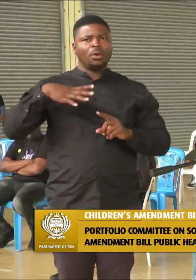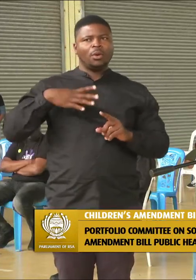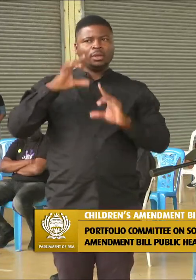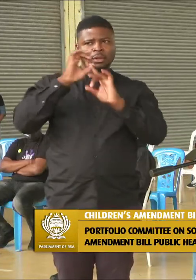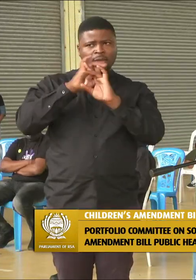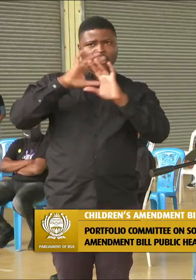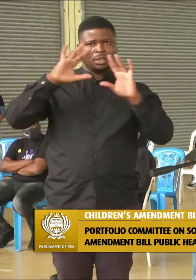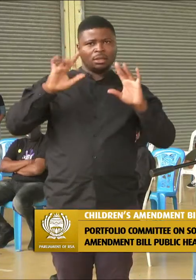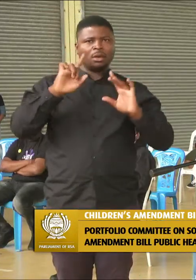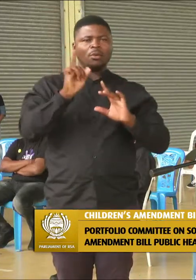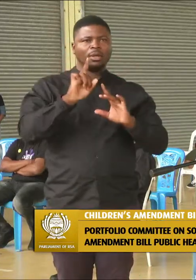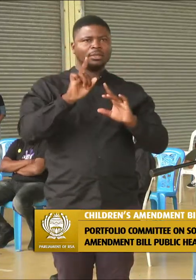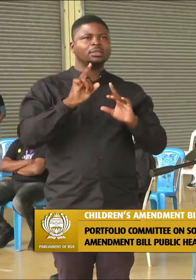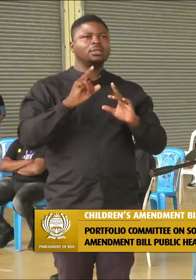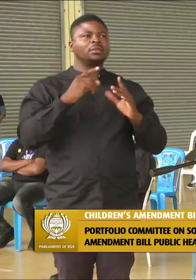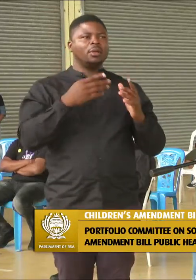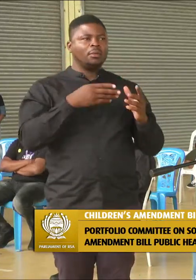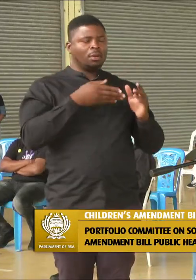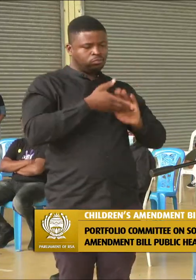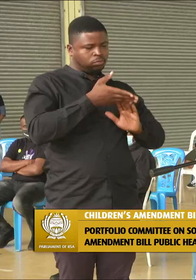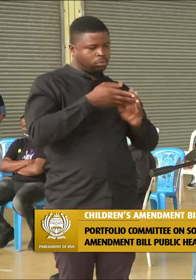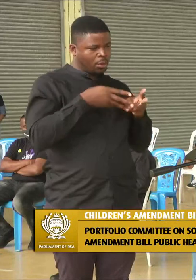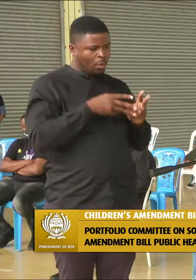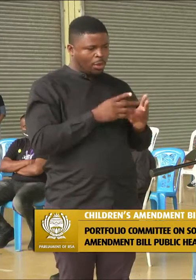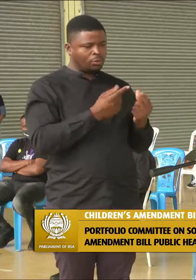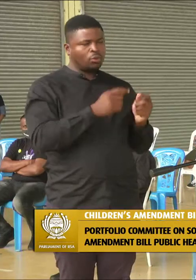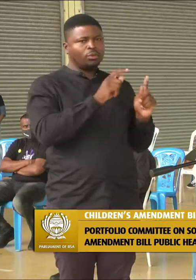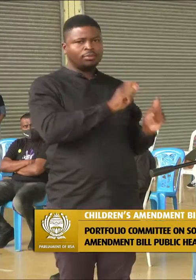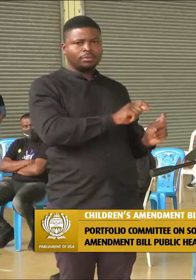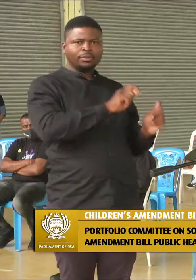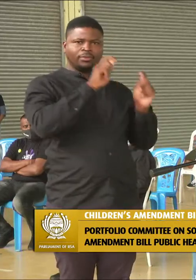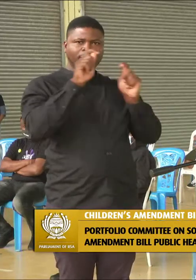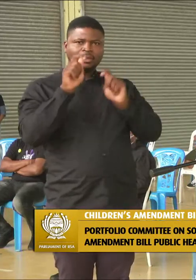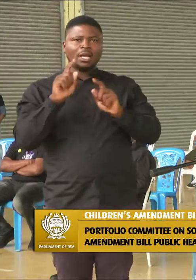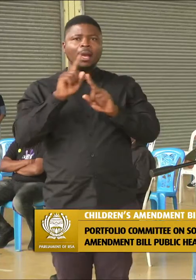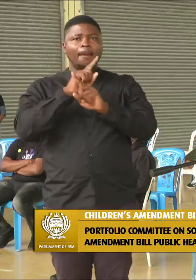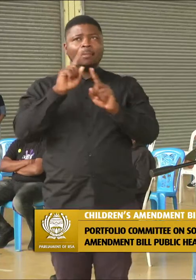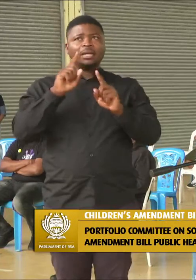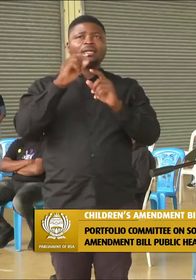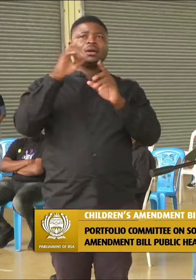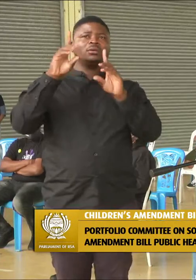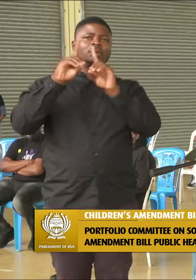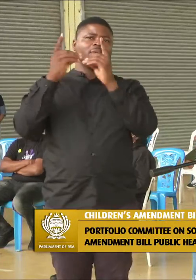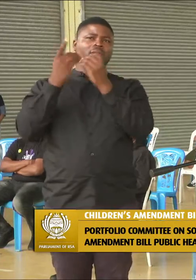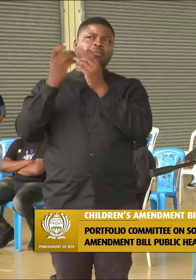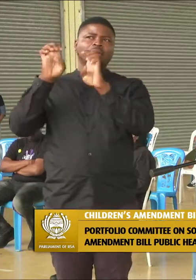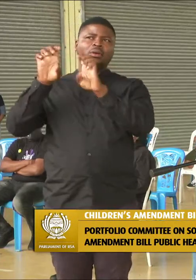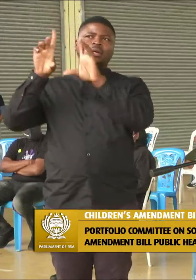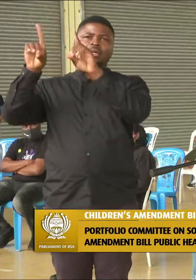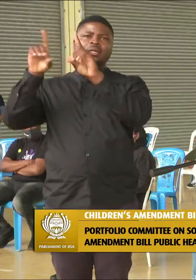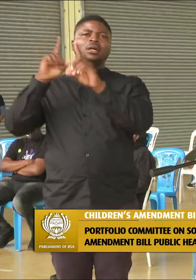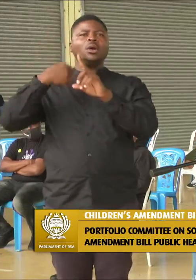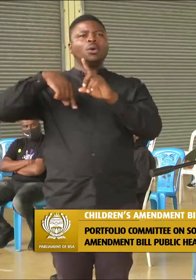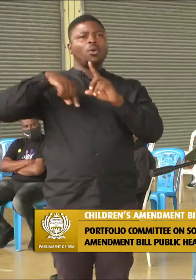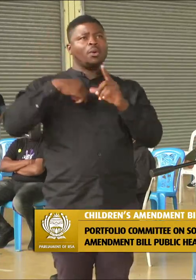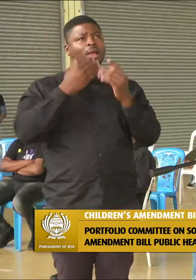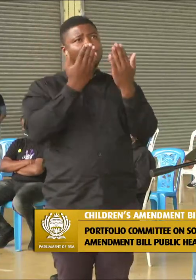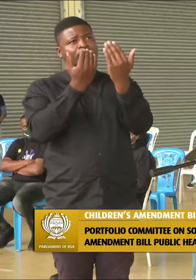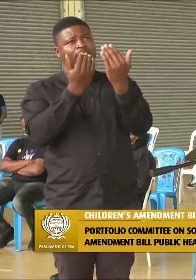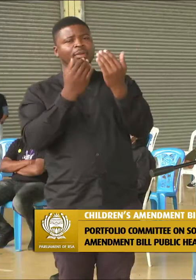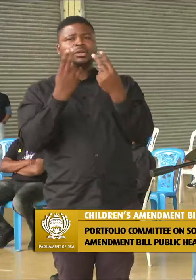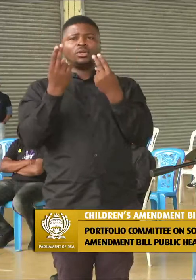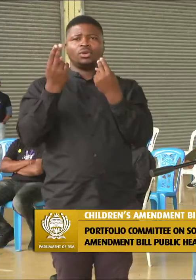function shift to the Department of Education, we are not expecting any new ECDs that